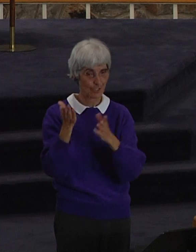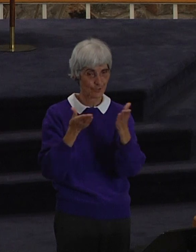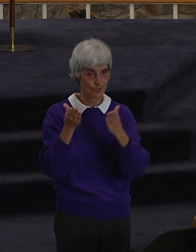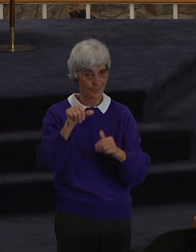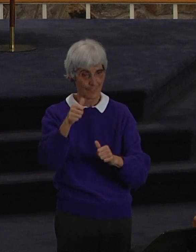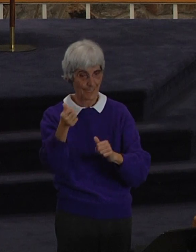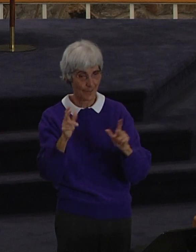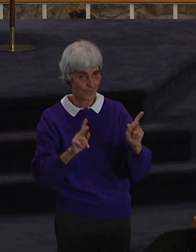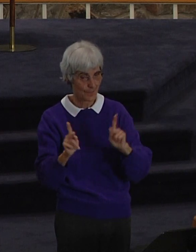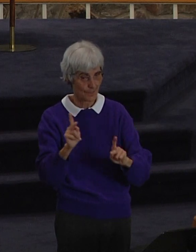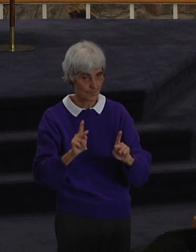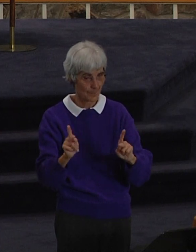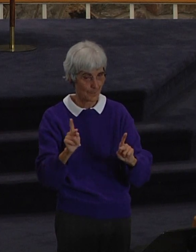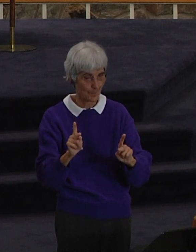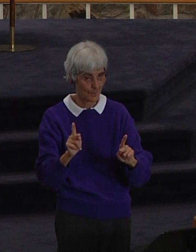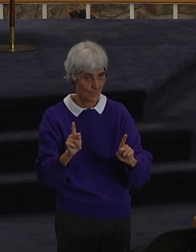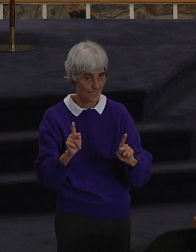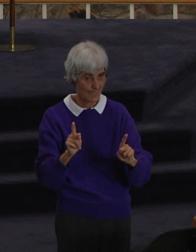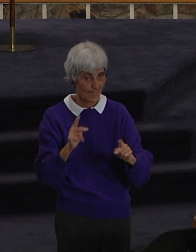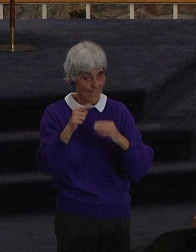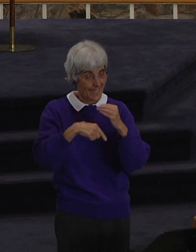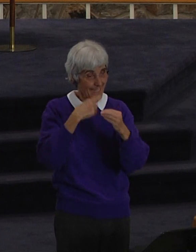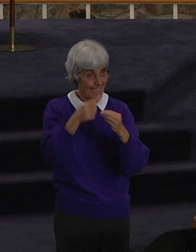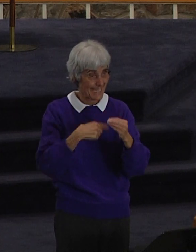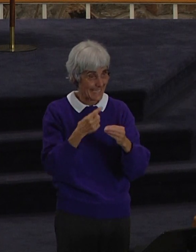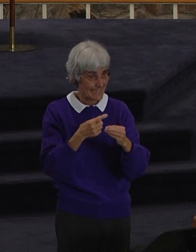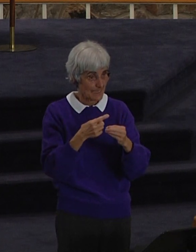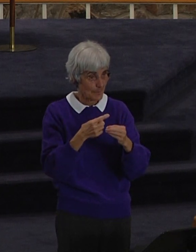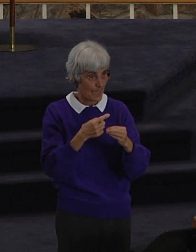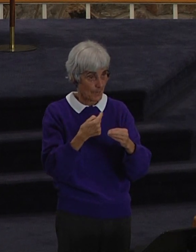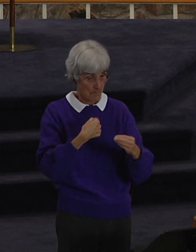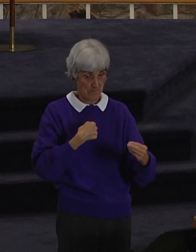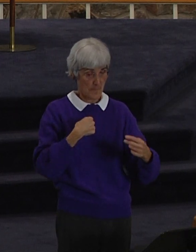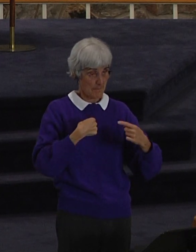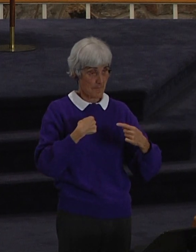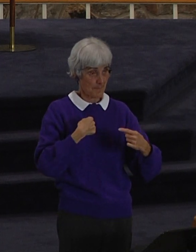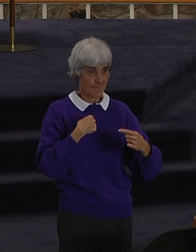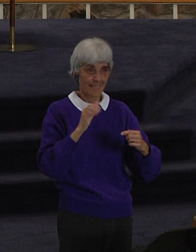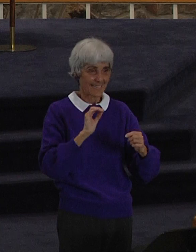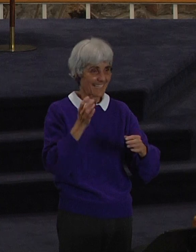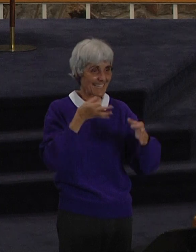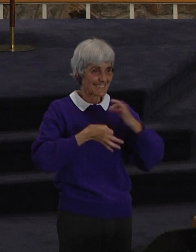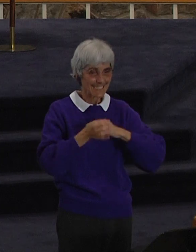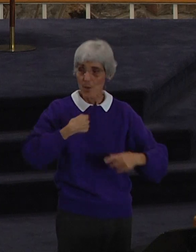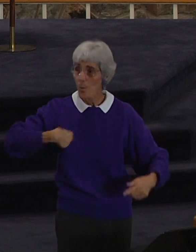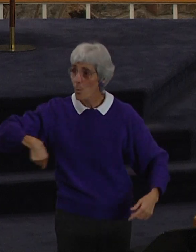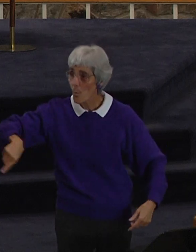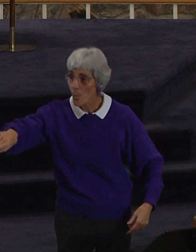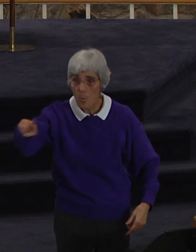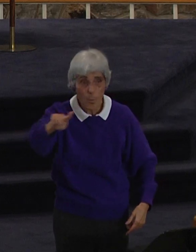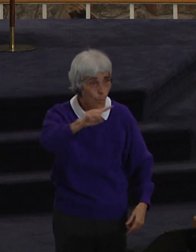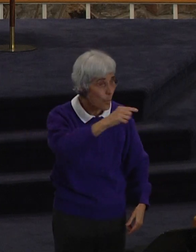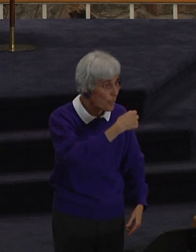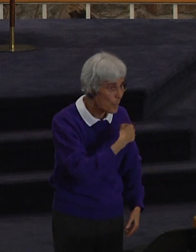more about me. It's about we. It's about all of us who are together going through the